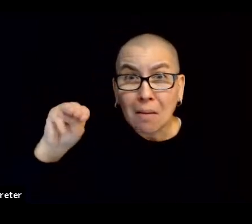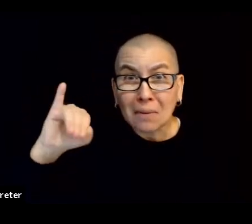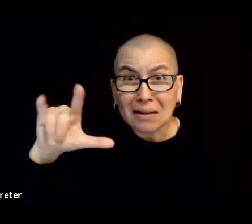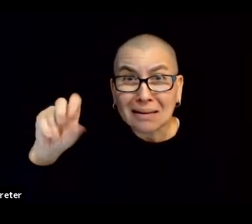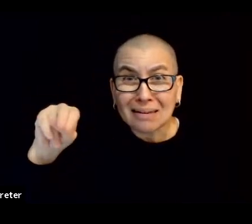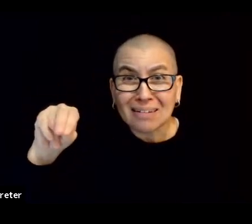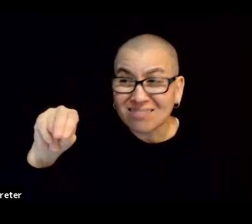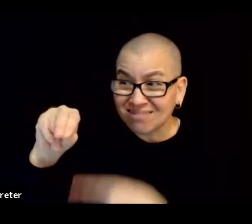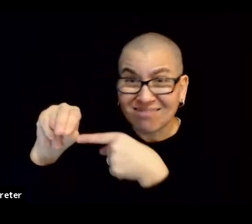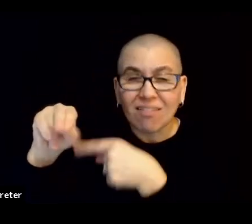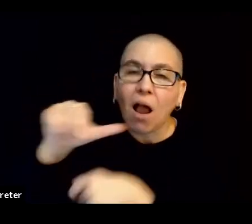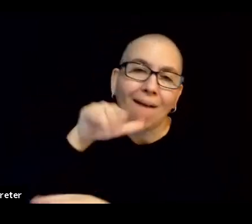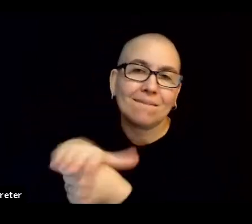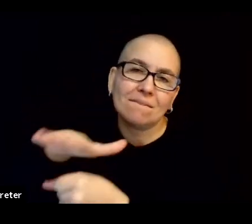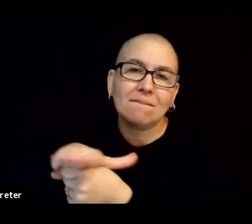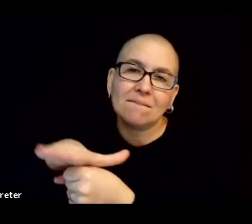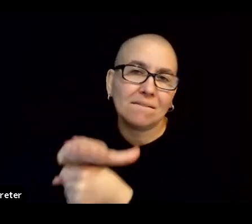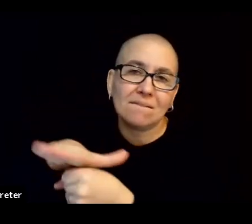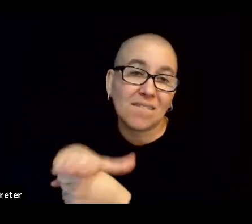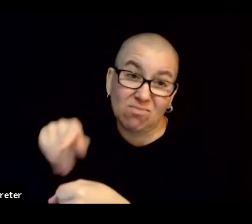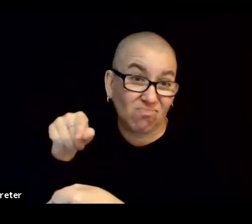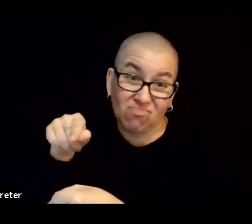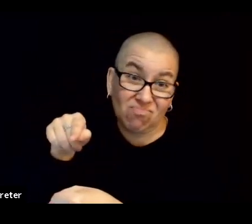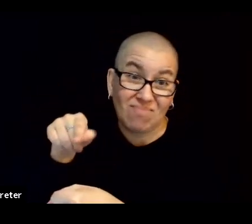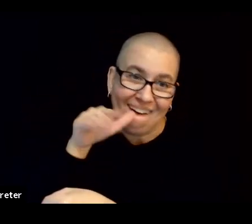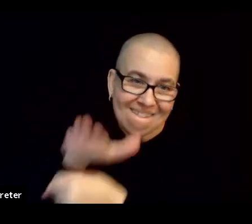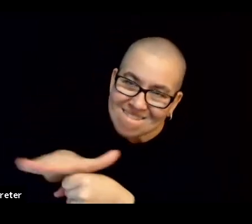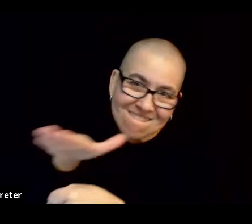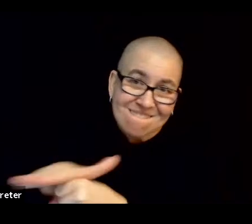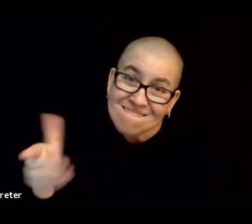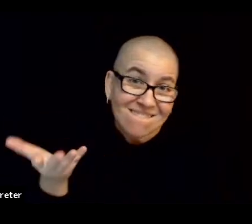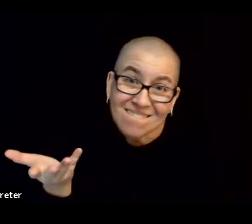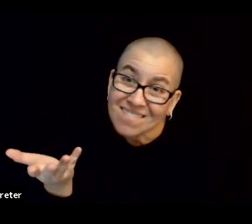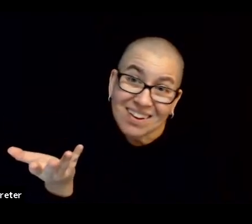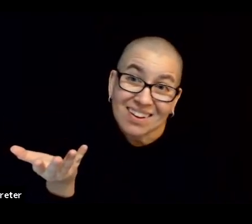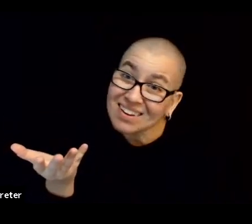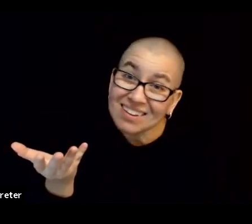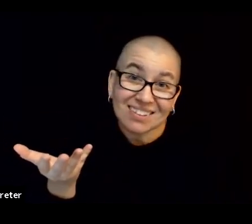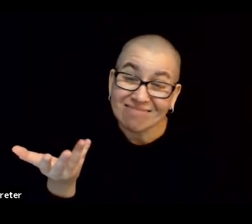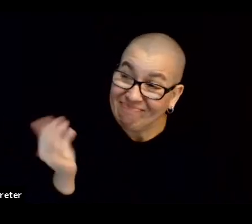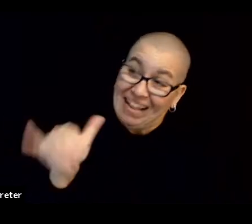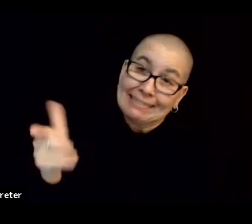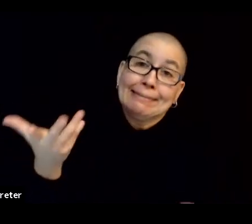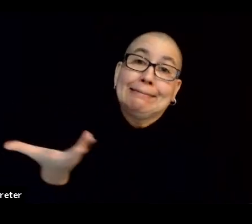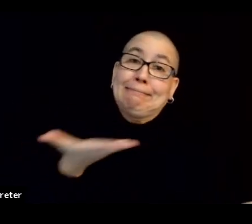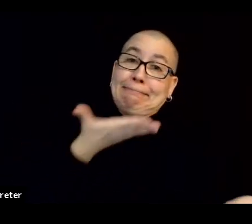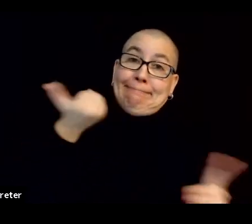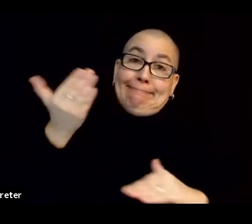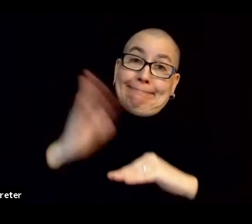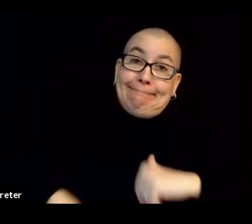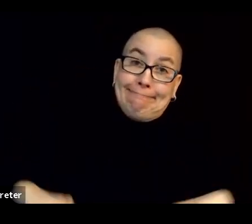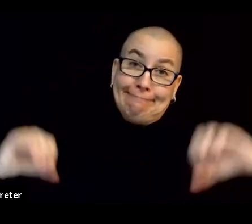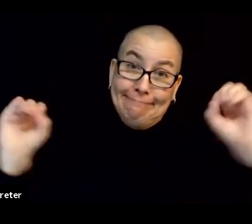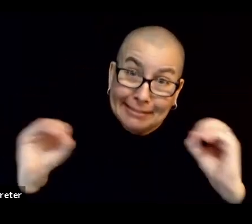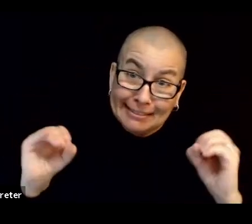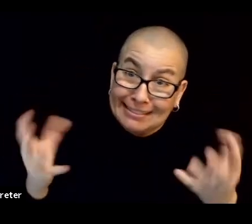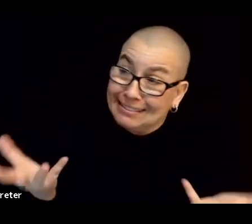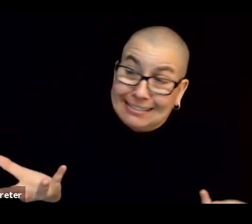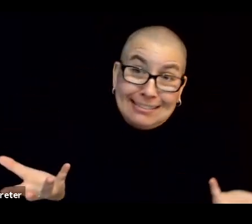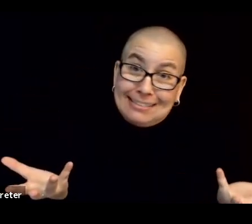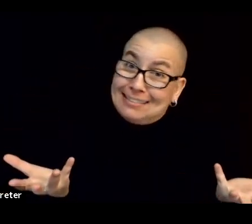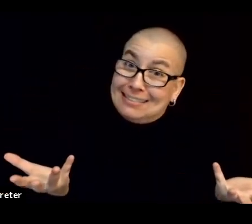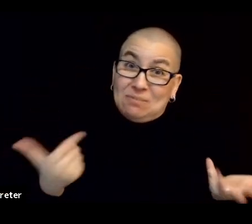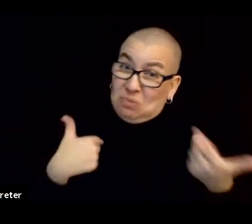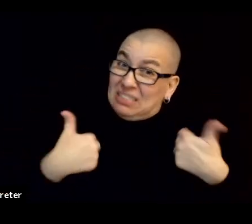guess worries me, even at a best case scenario at this point in time, because we're behind the eight ball a little bit, that they're going to even have to ramp up even